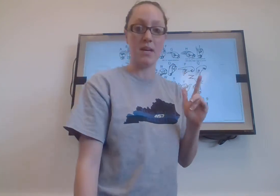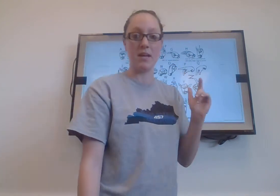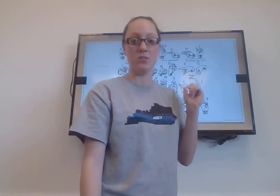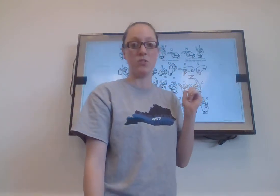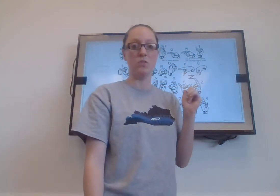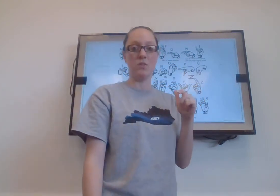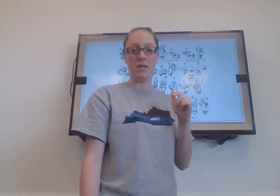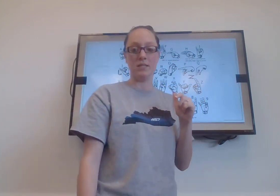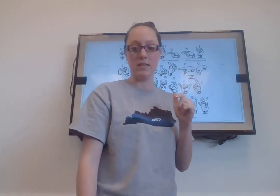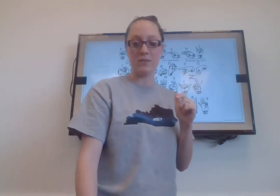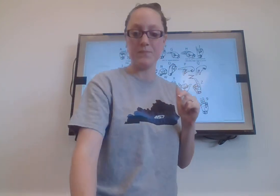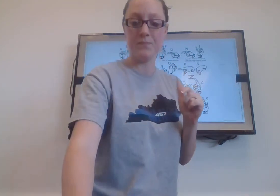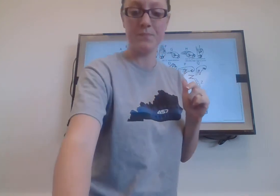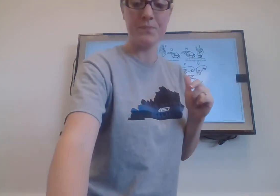out to you in a handout.